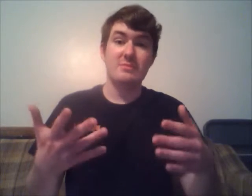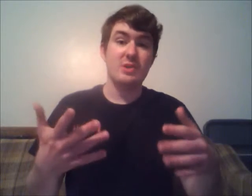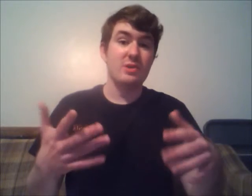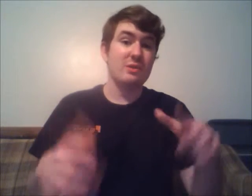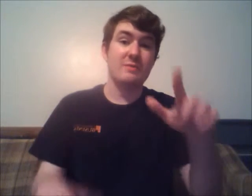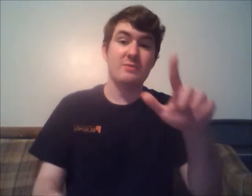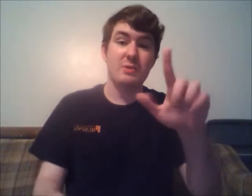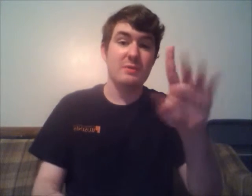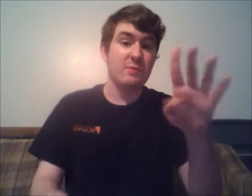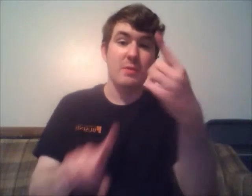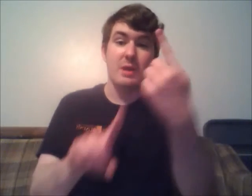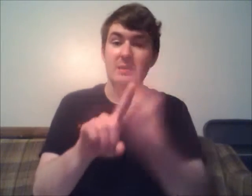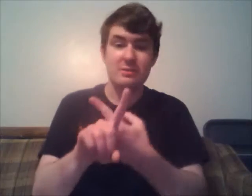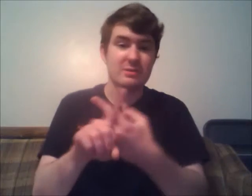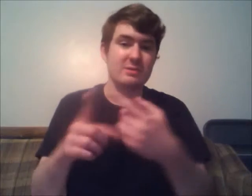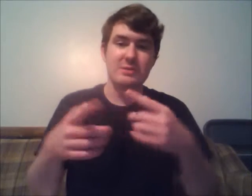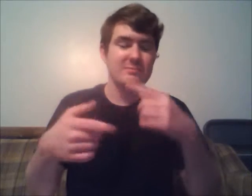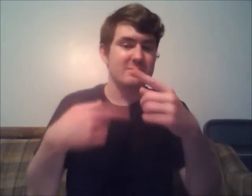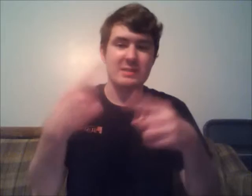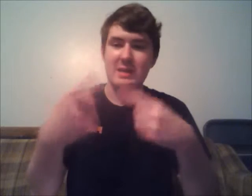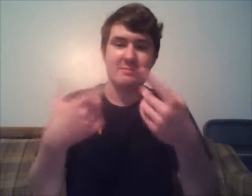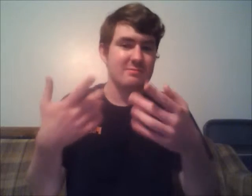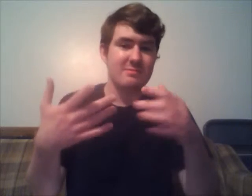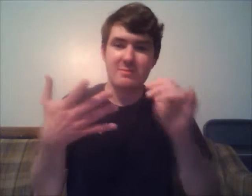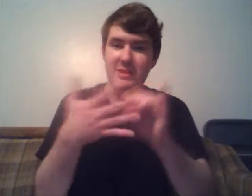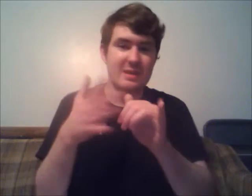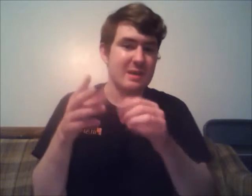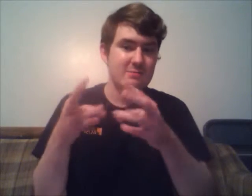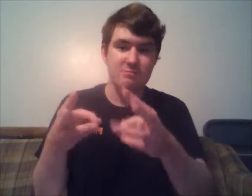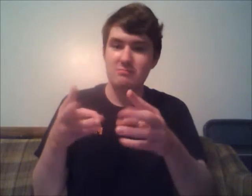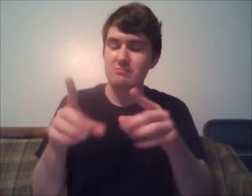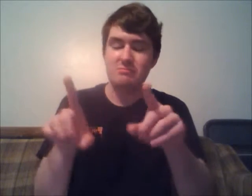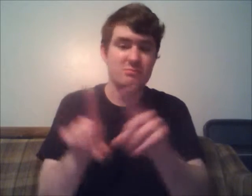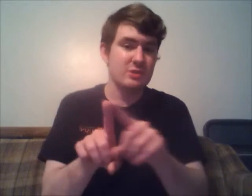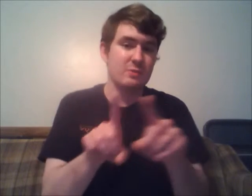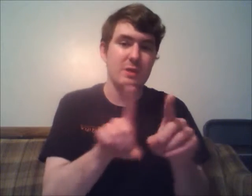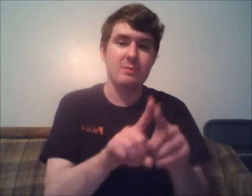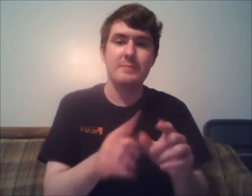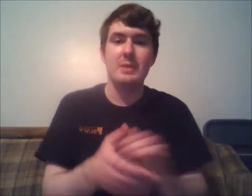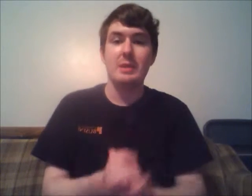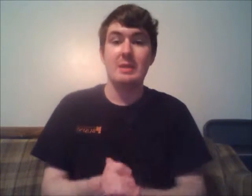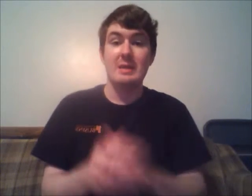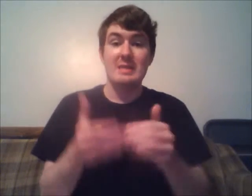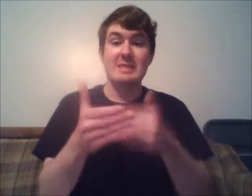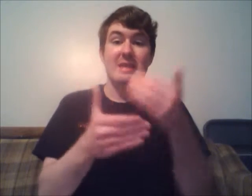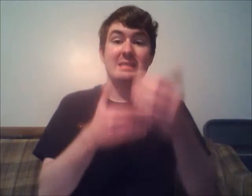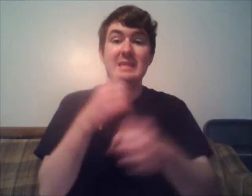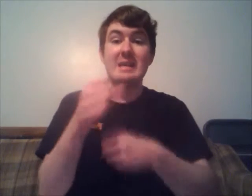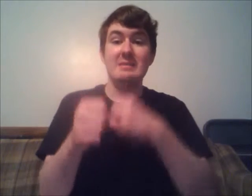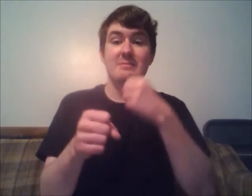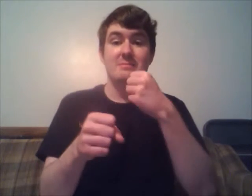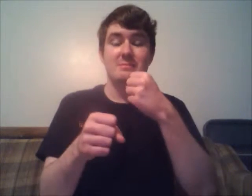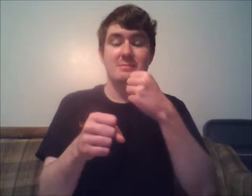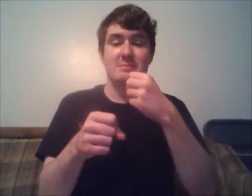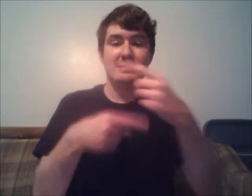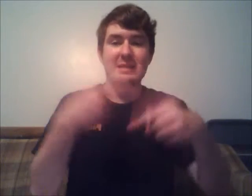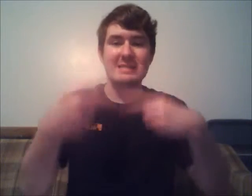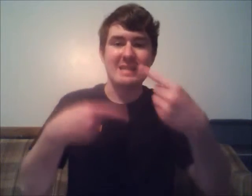You have 24 months. You can just sign like that as well. The next sign